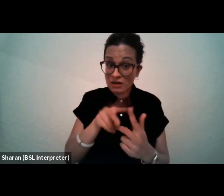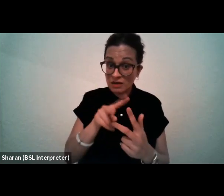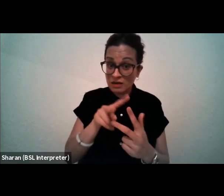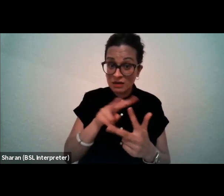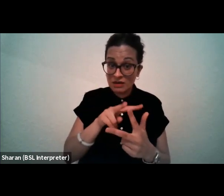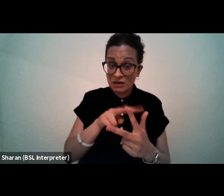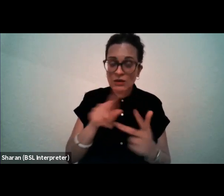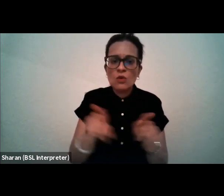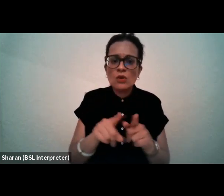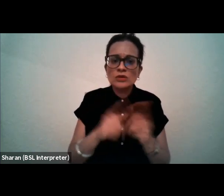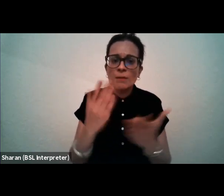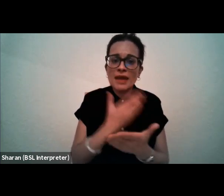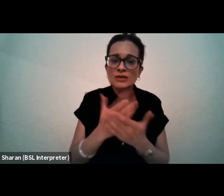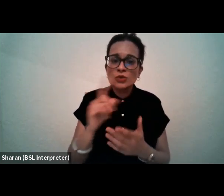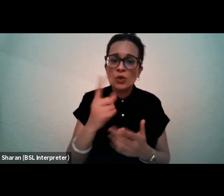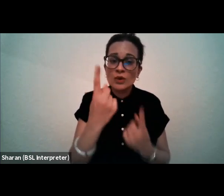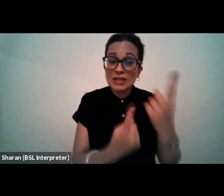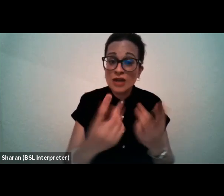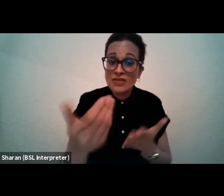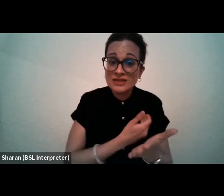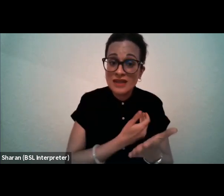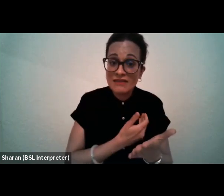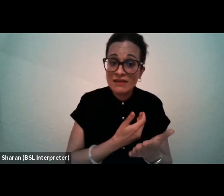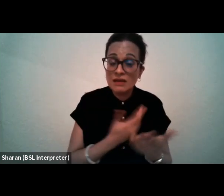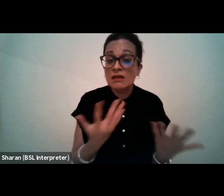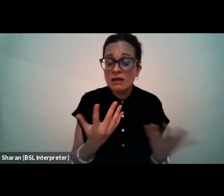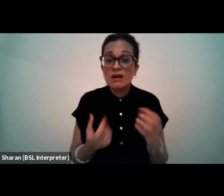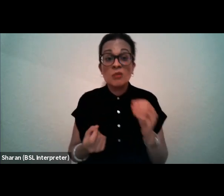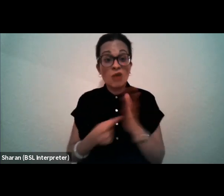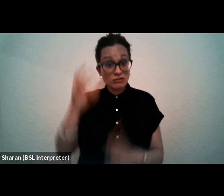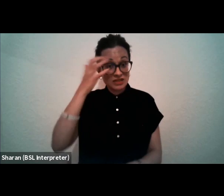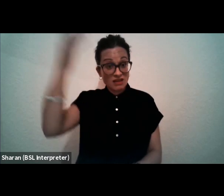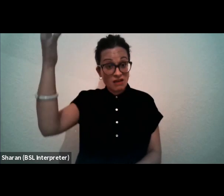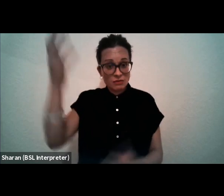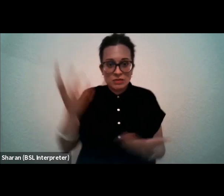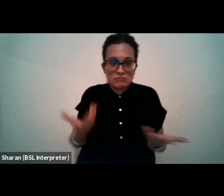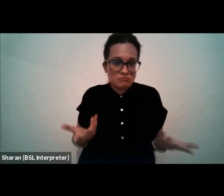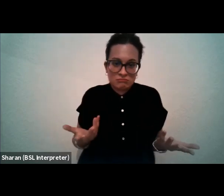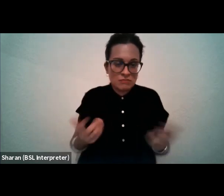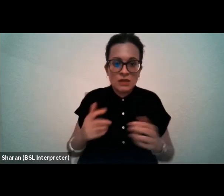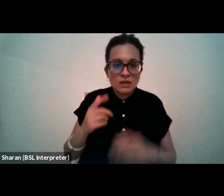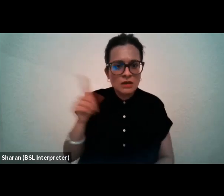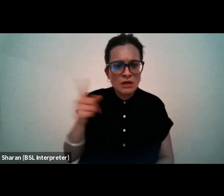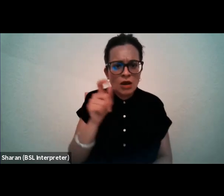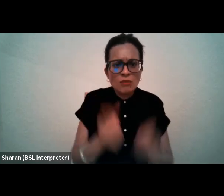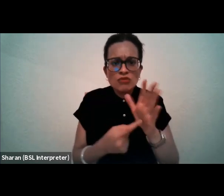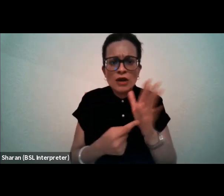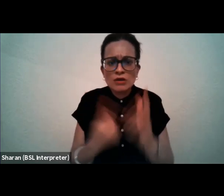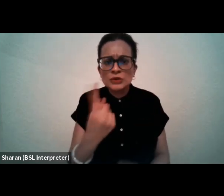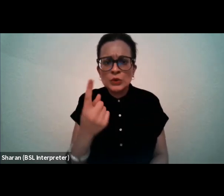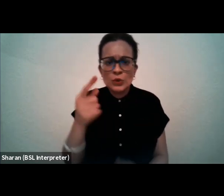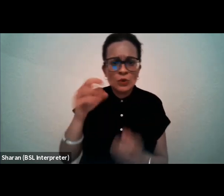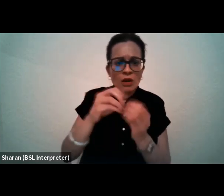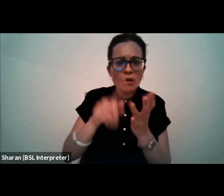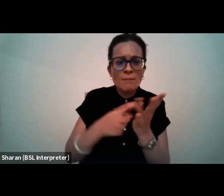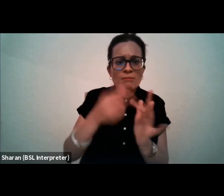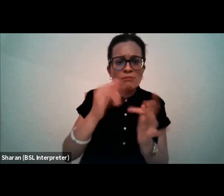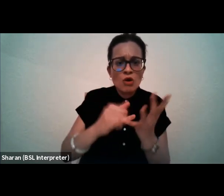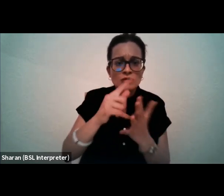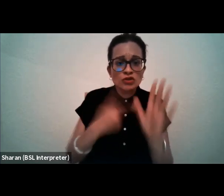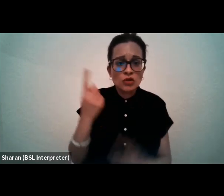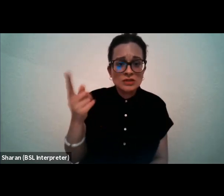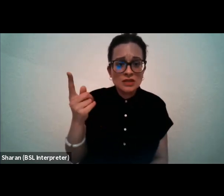sure that we keep each other safe. It may not be the priority of our government. It may not be the priority of people like Boris Johnson, who, by the way, life